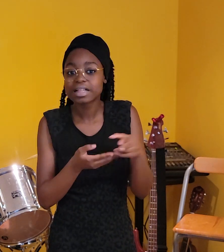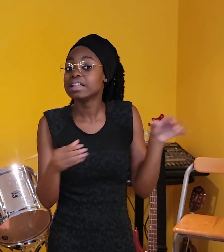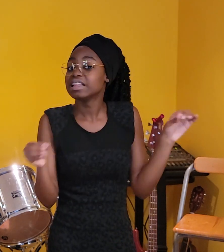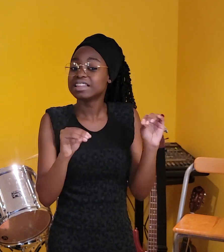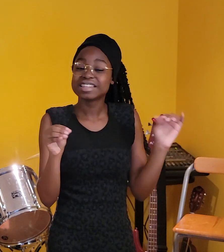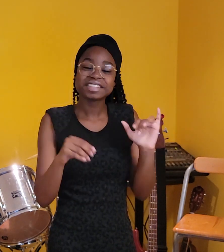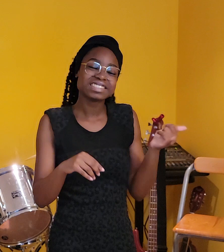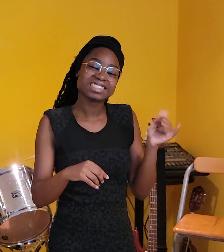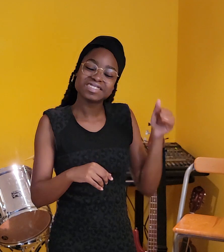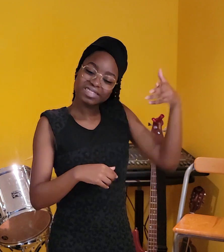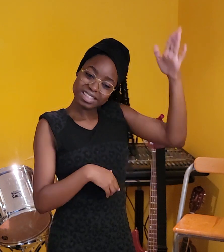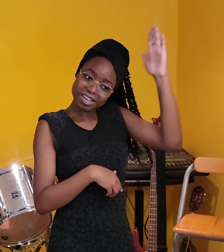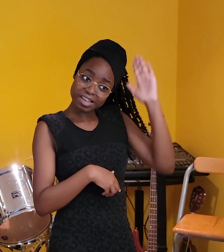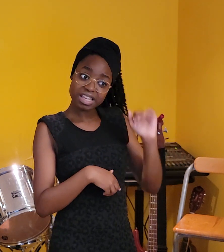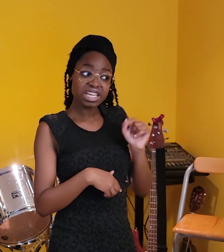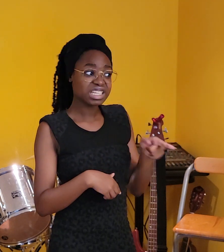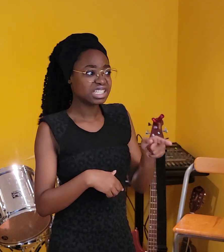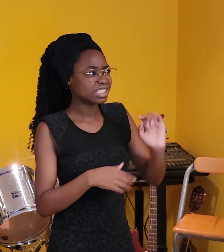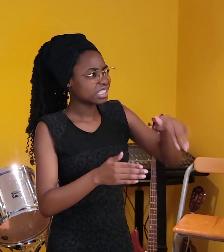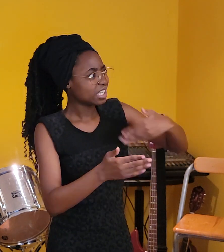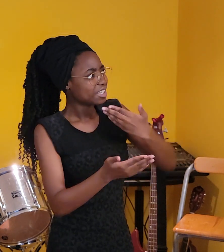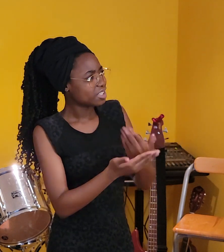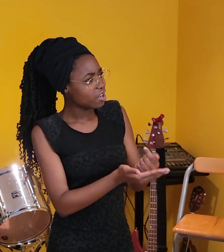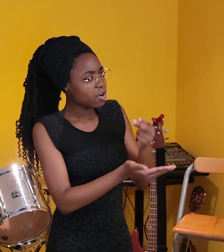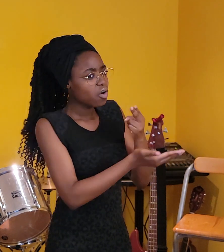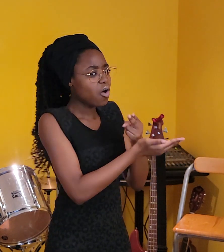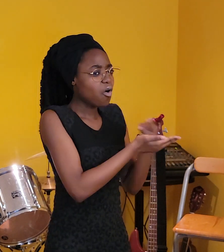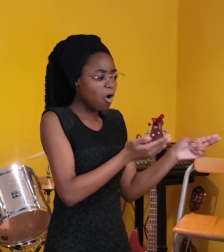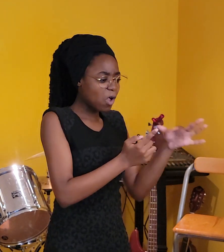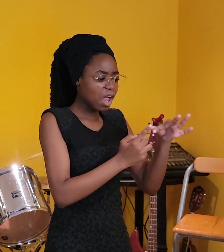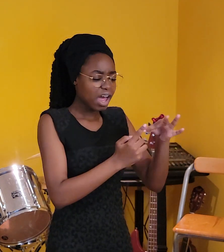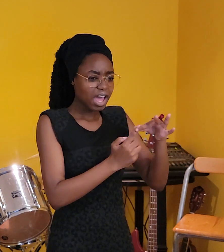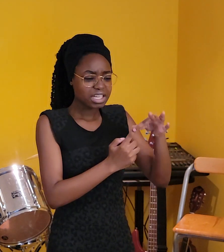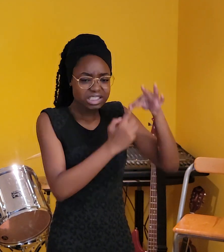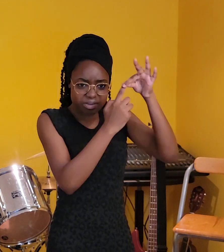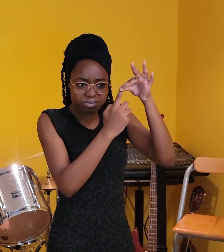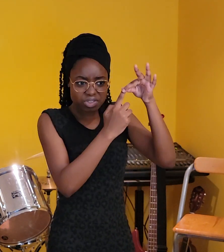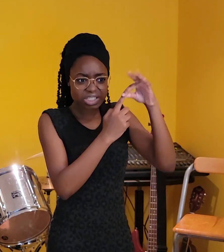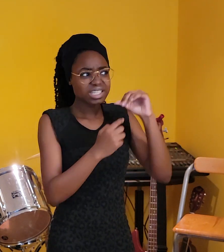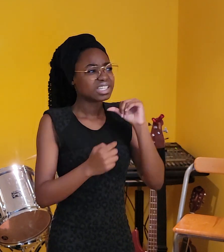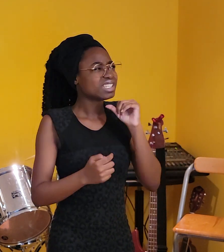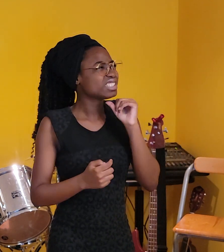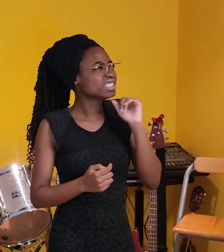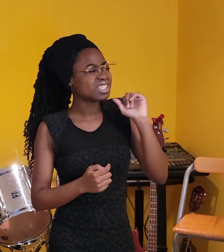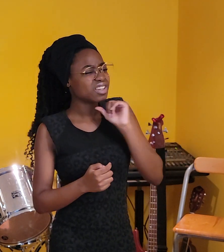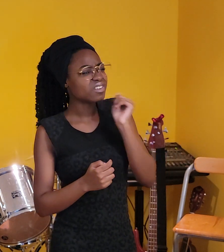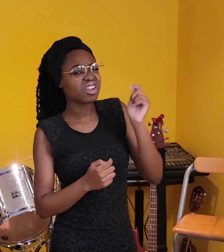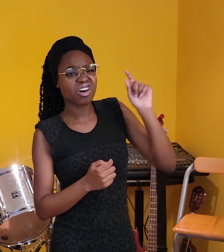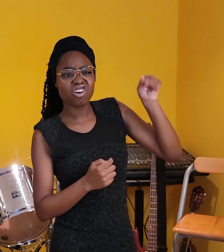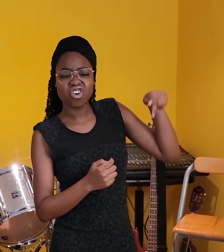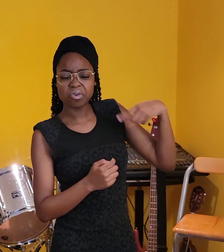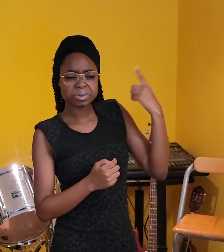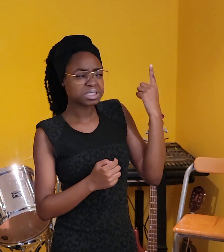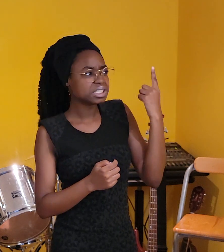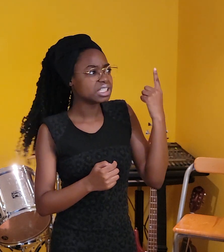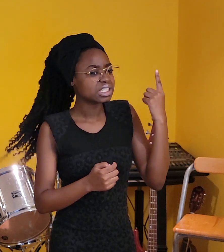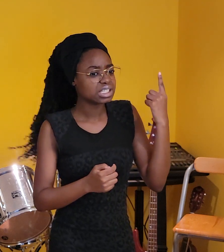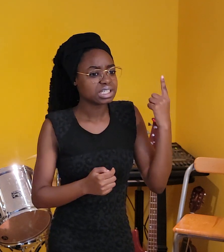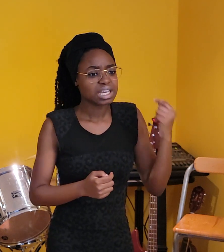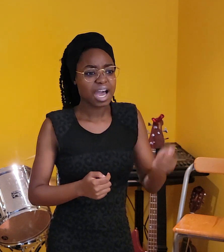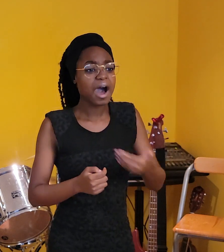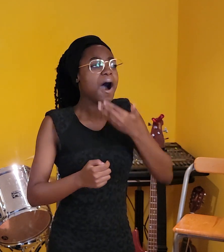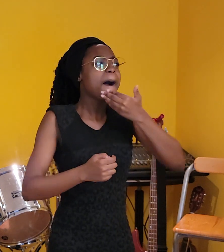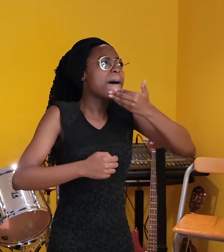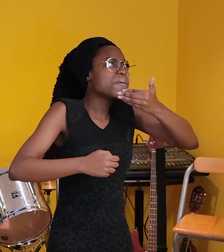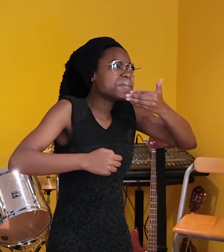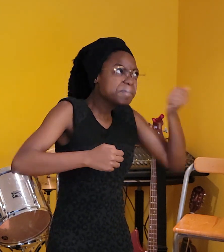that he's completely holy, he's completely unique. He's not just a super person or a better